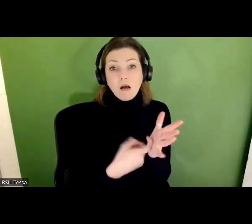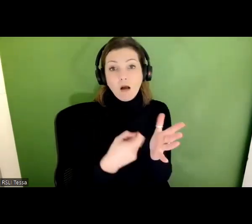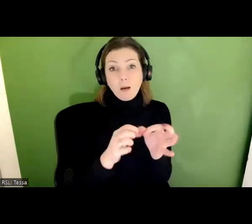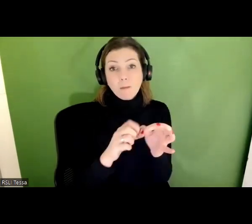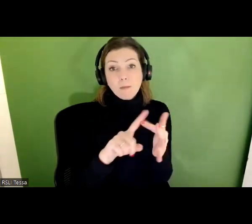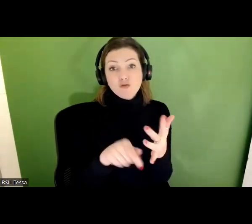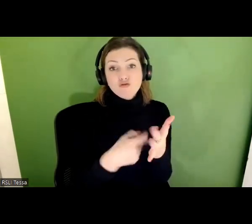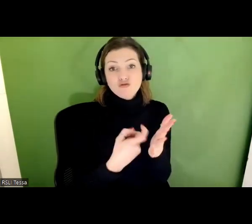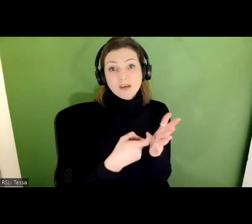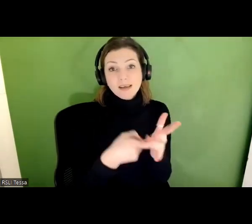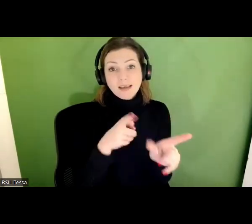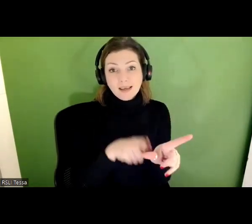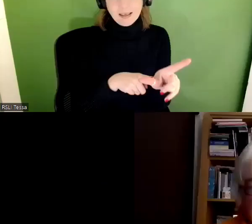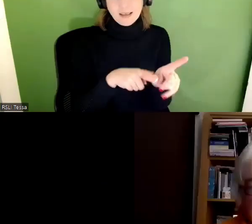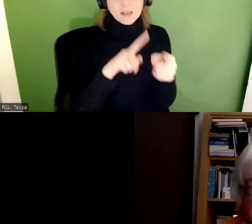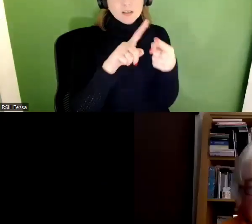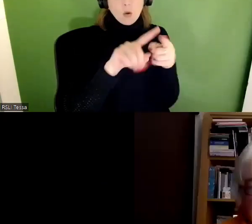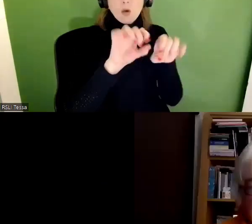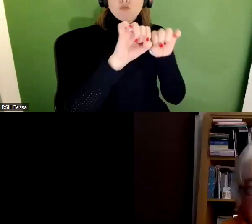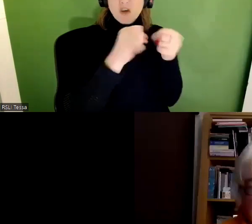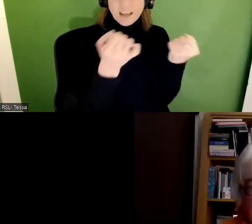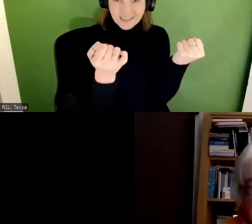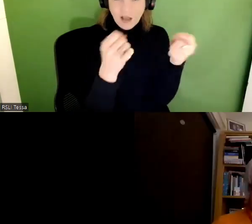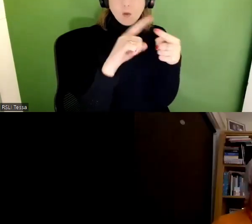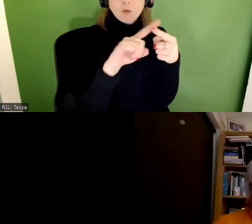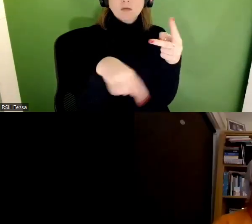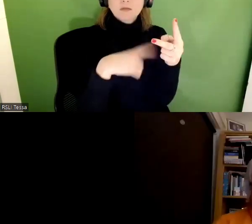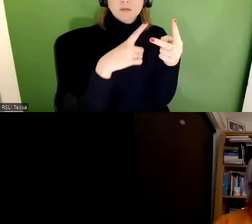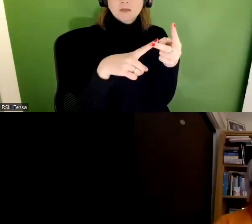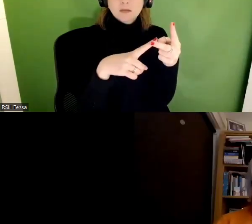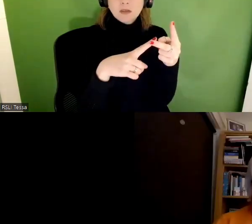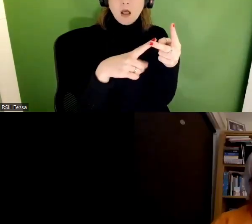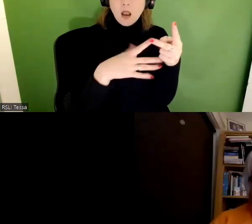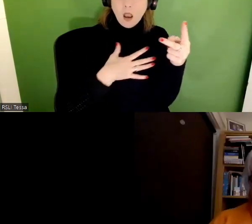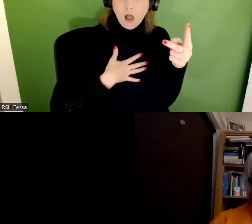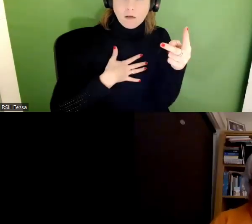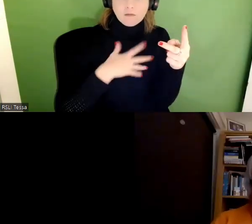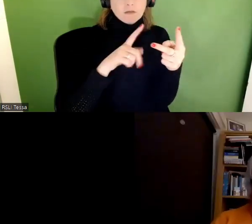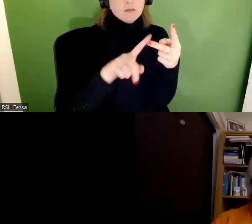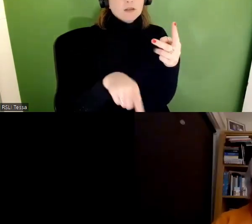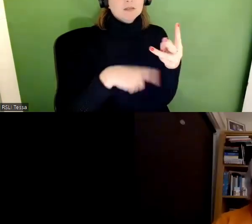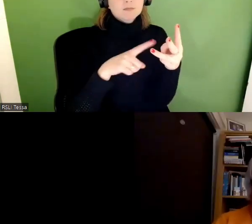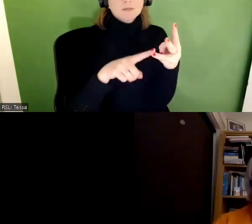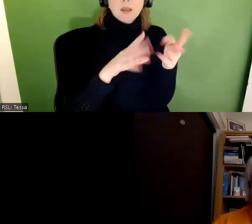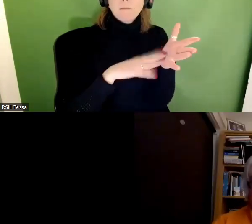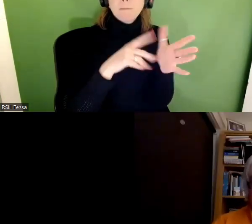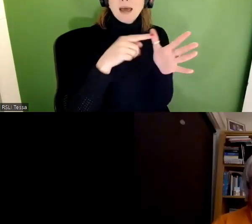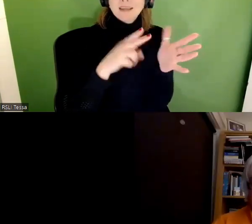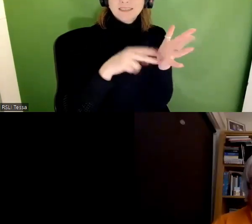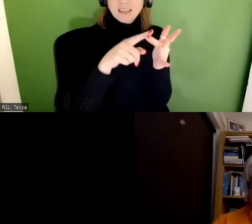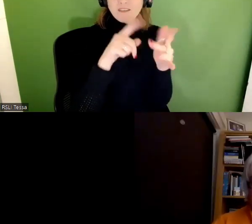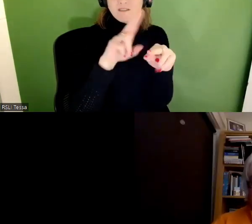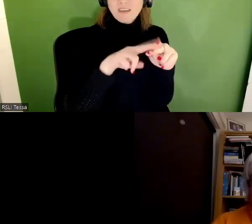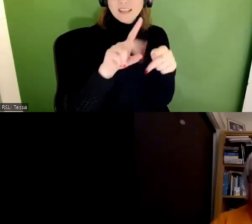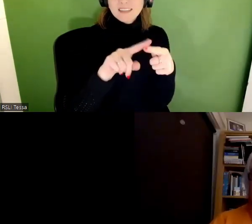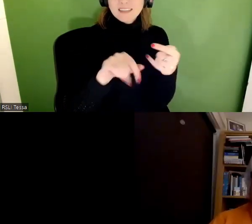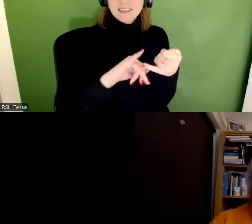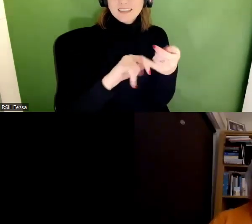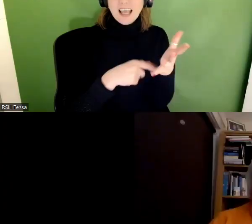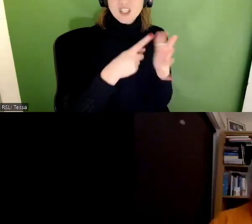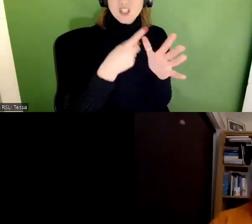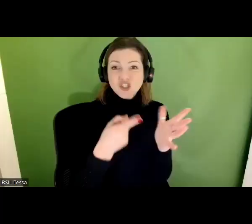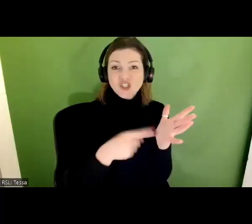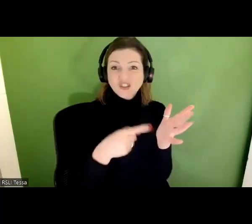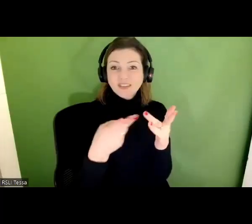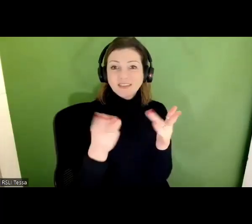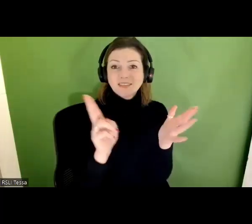entitled Breakdown, Is This Love, and Manifestation. Thank you so much, Susan. Thank